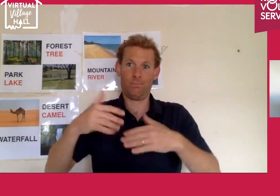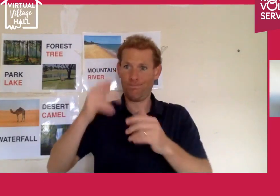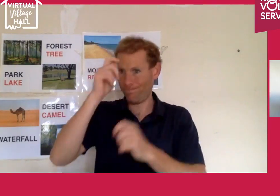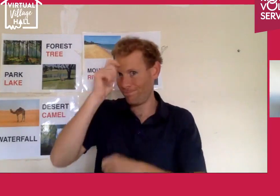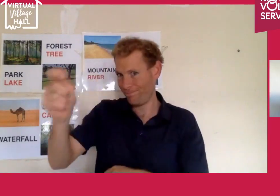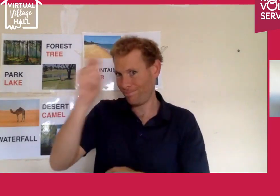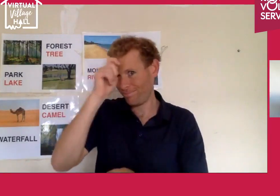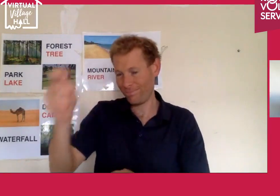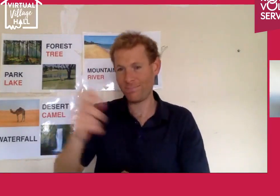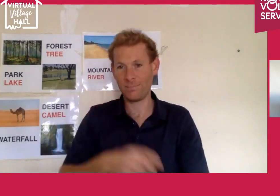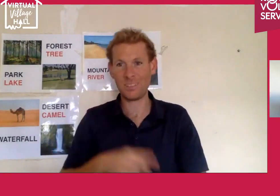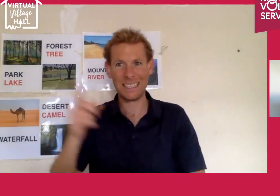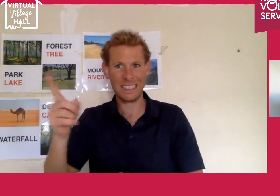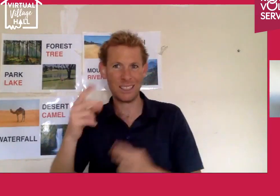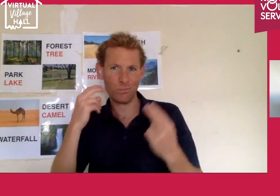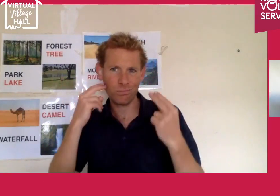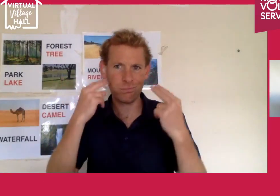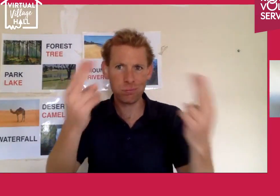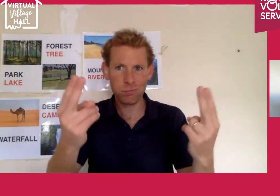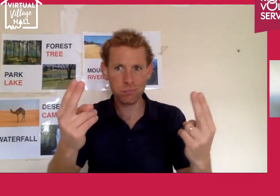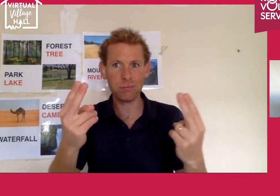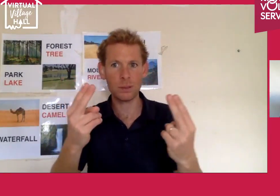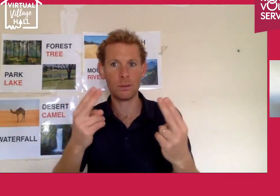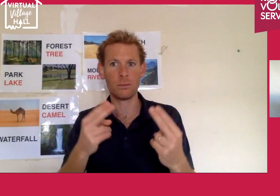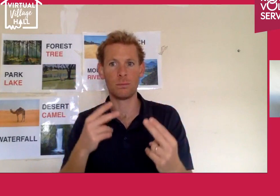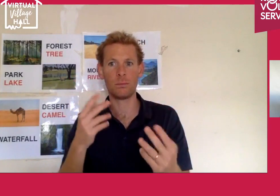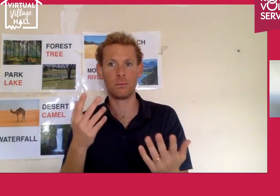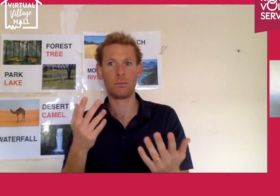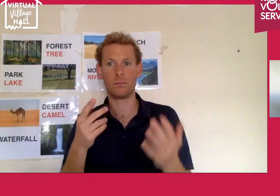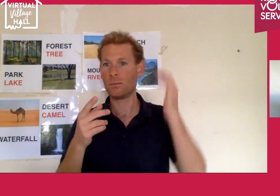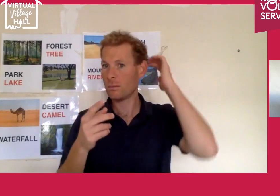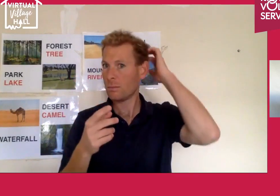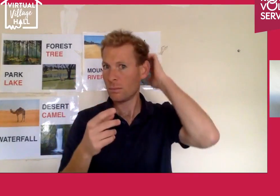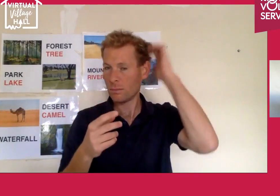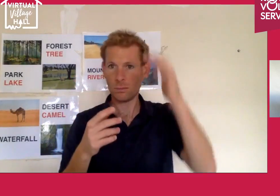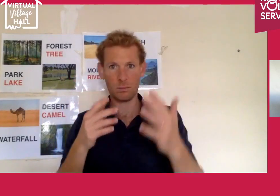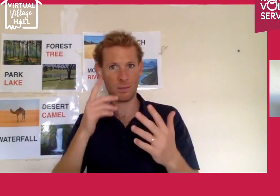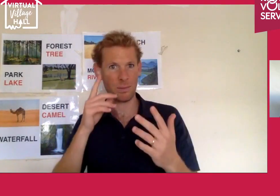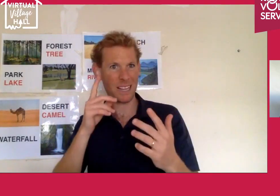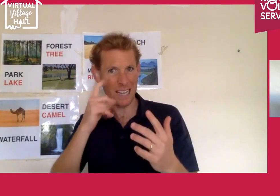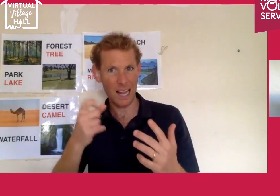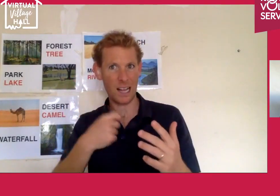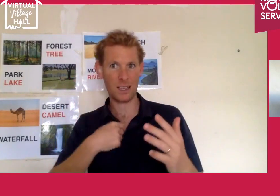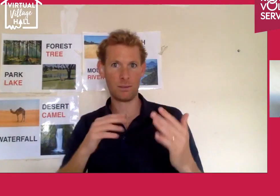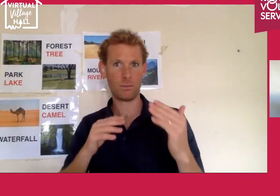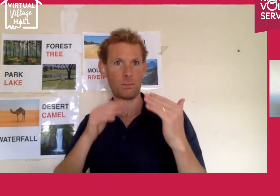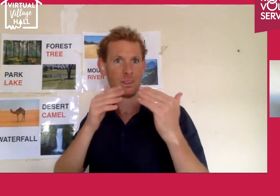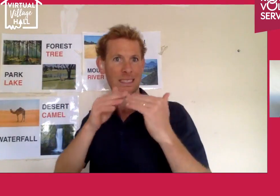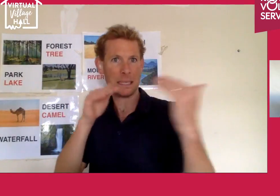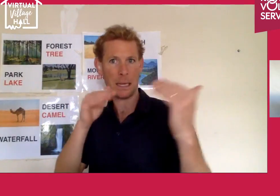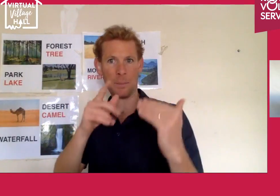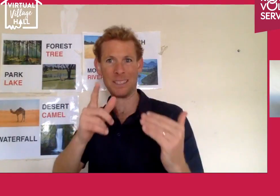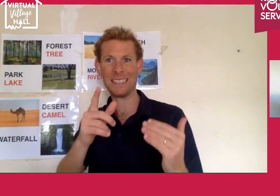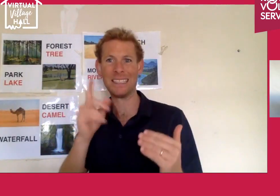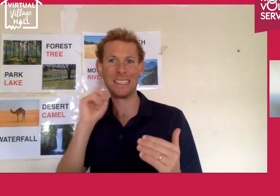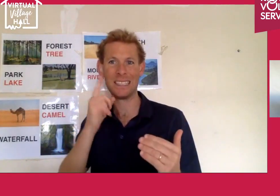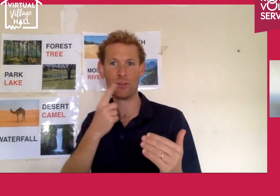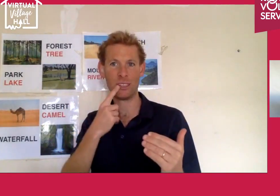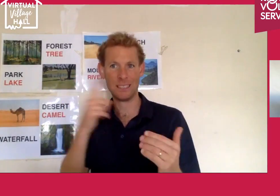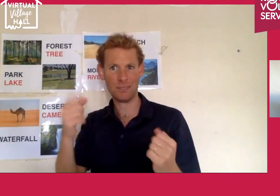his, you know, finance. So he really does have to be very clear on his information and